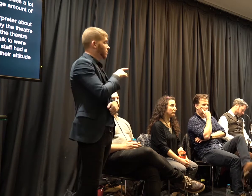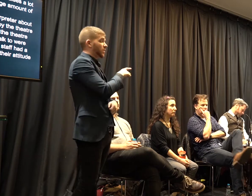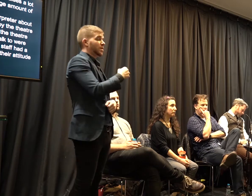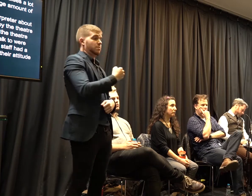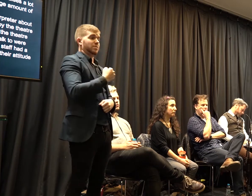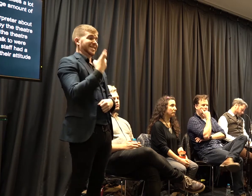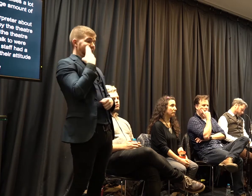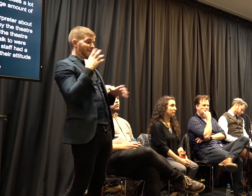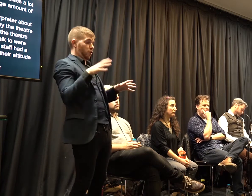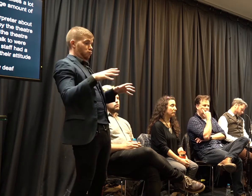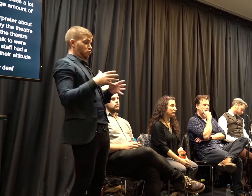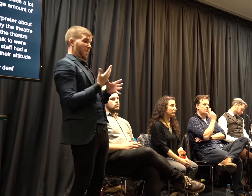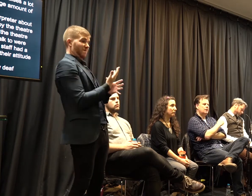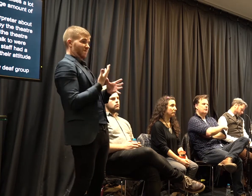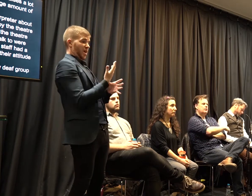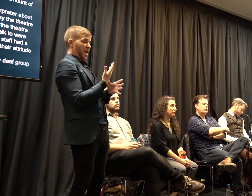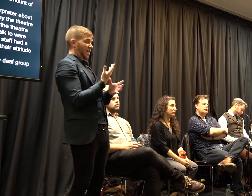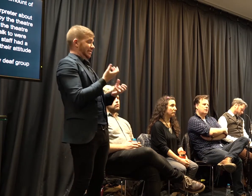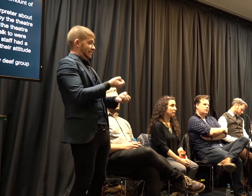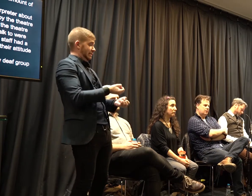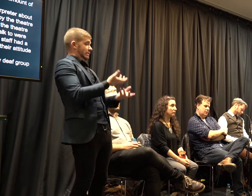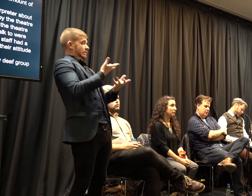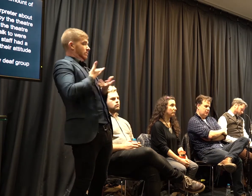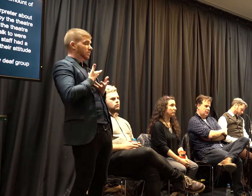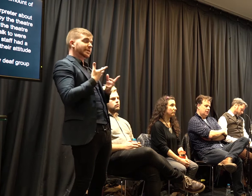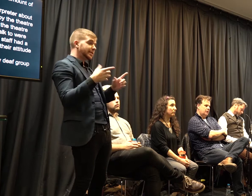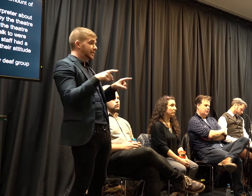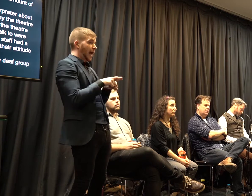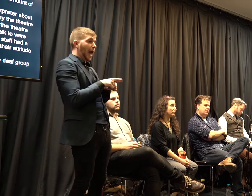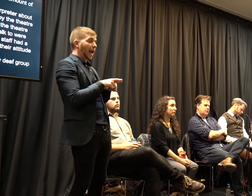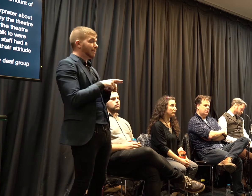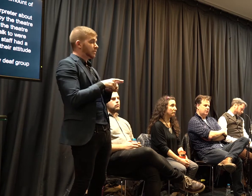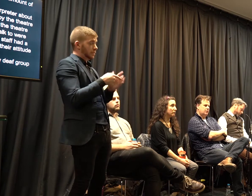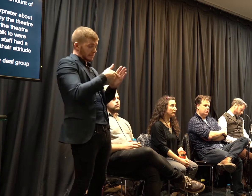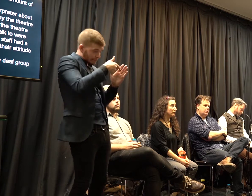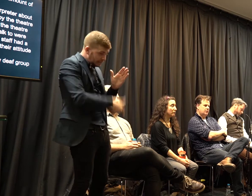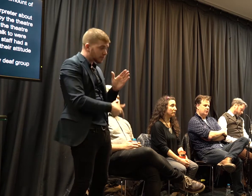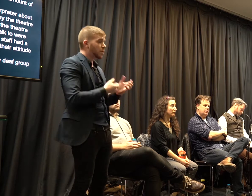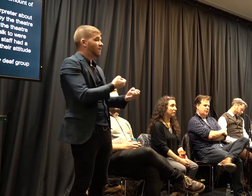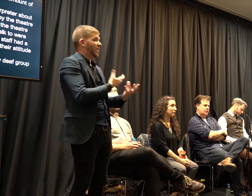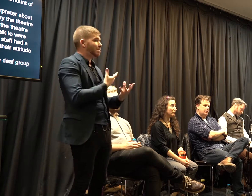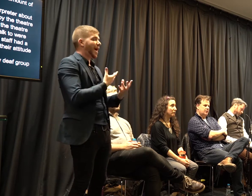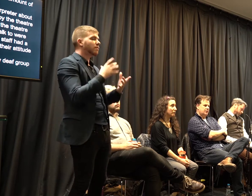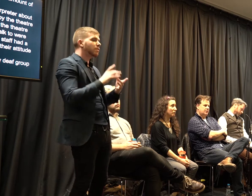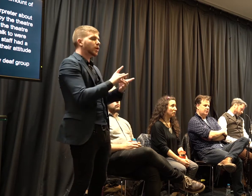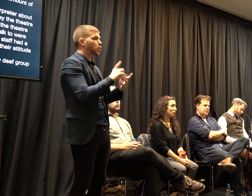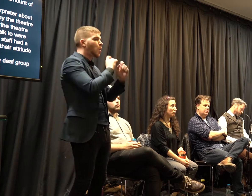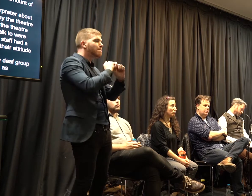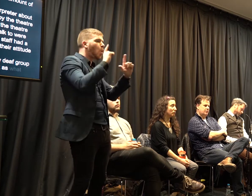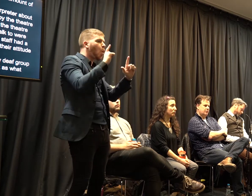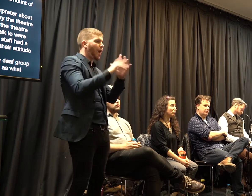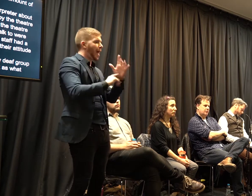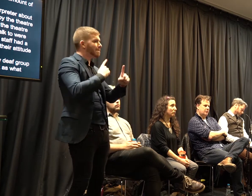group gave exactly the same and more feedback as what Paula was just talking about and what